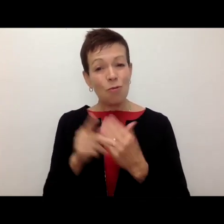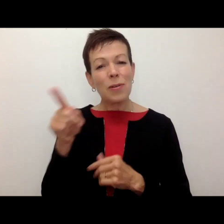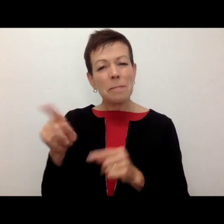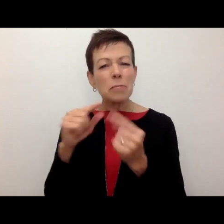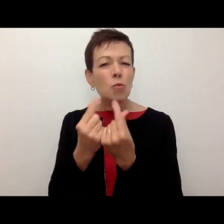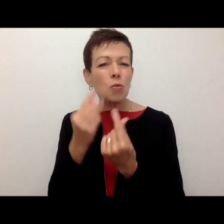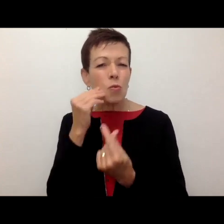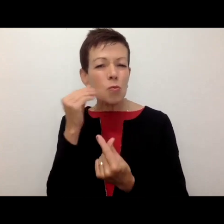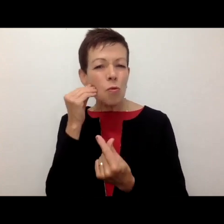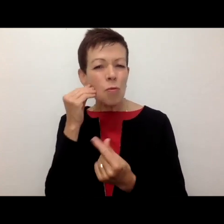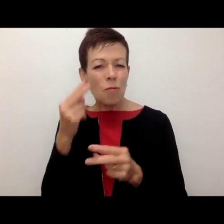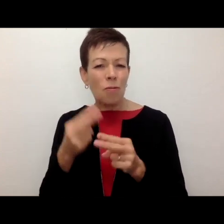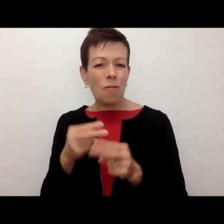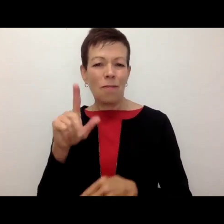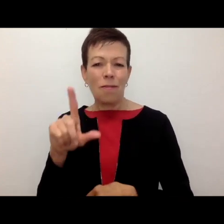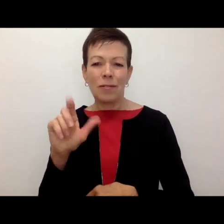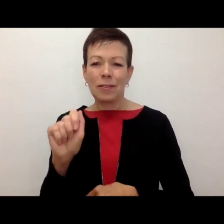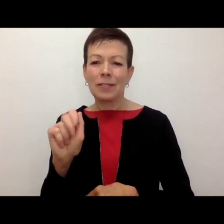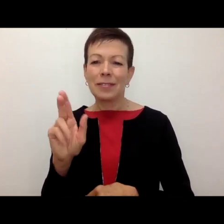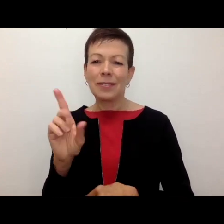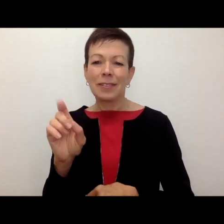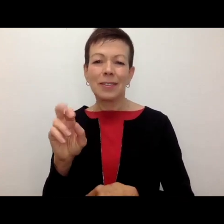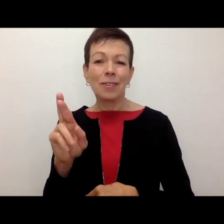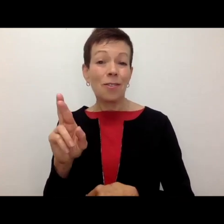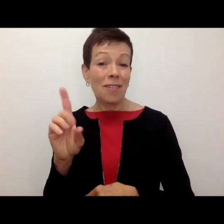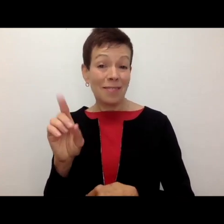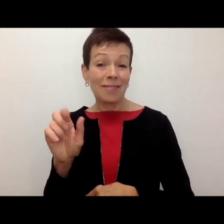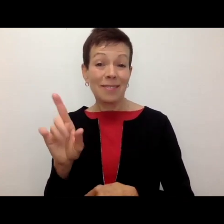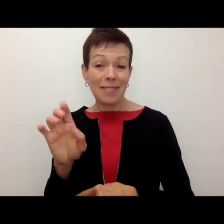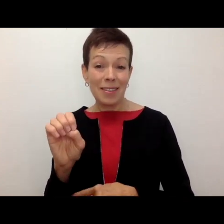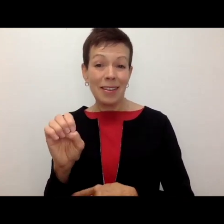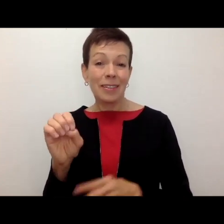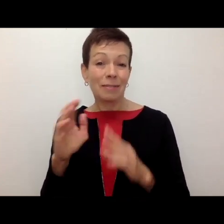a program at a group home known as Lauderdale House.